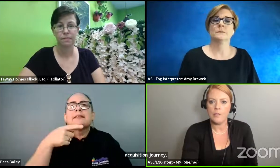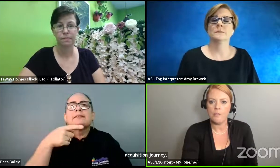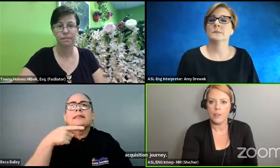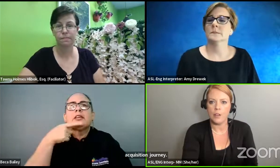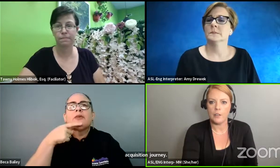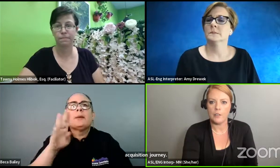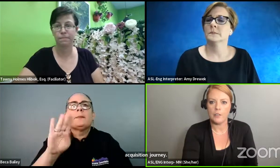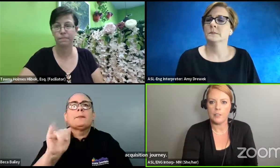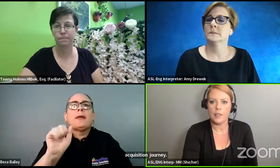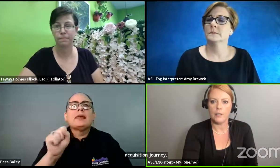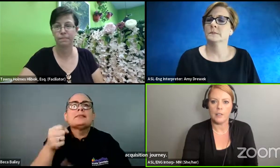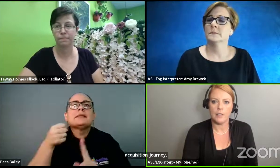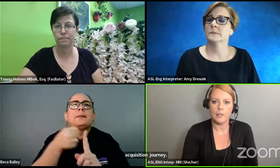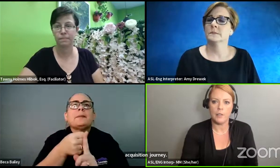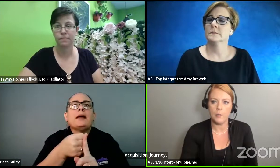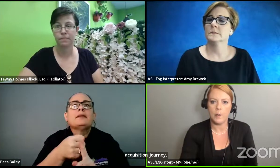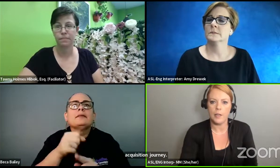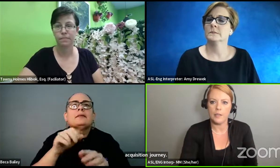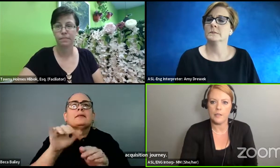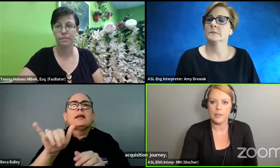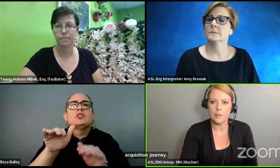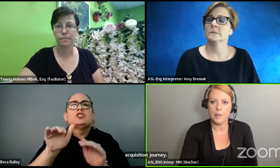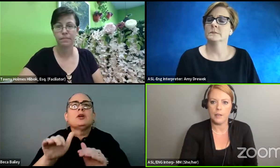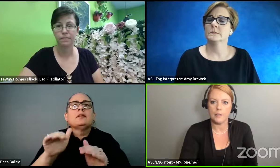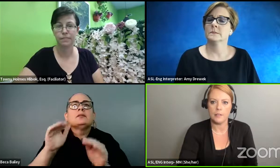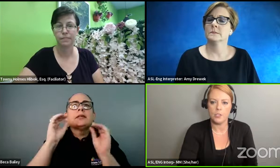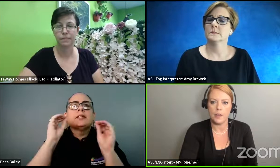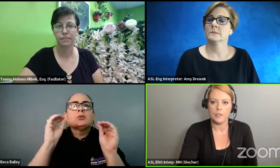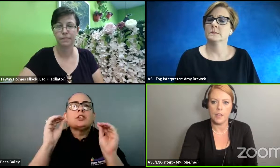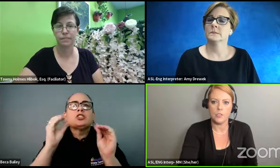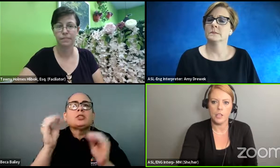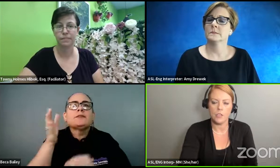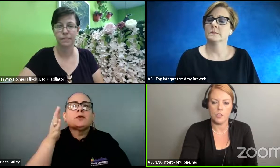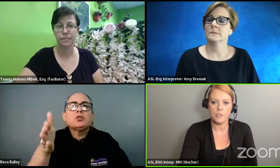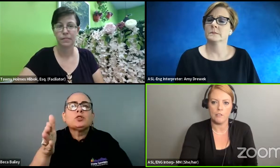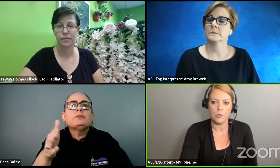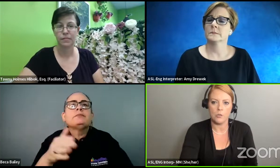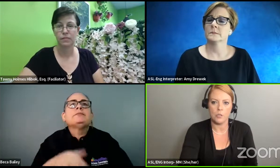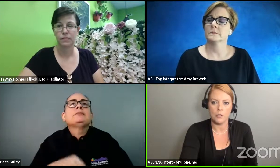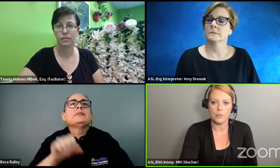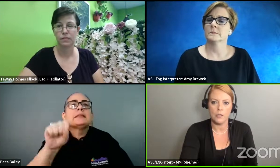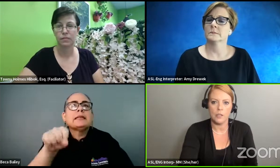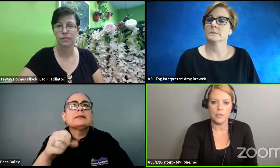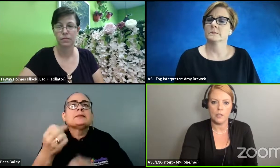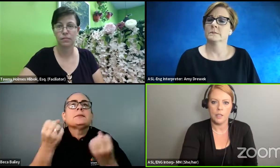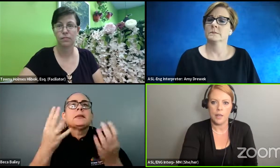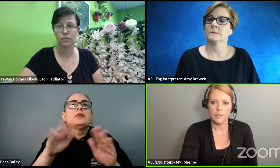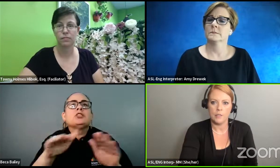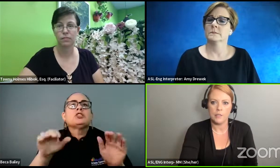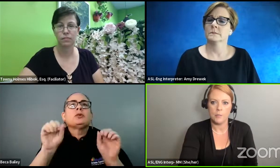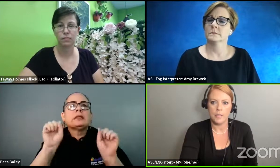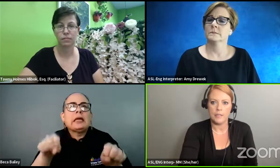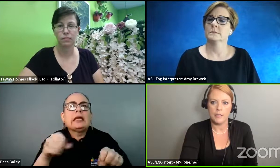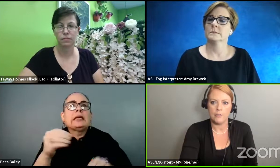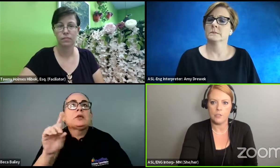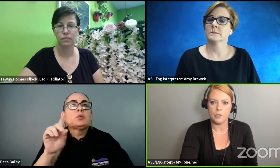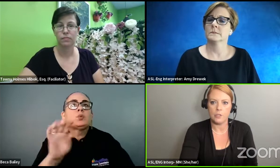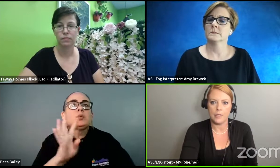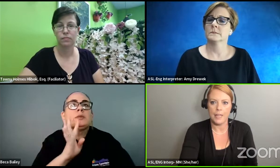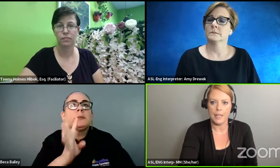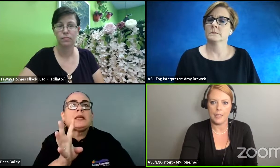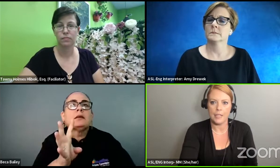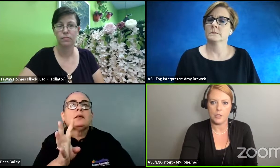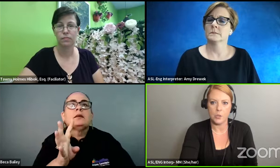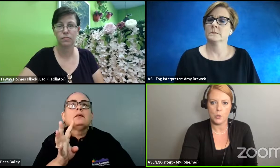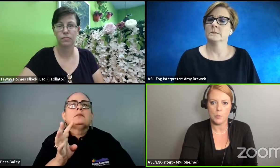How is it fair to let the hearing bias impact the child's education and future? Yes, many deaf